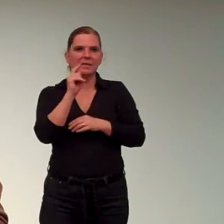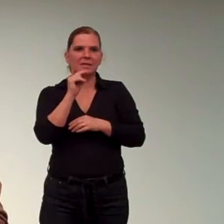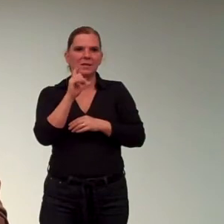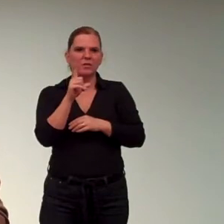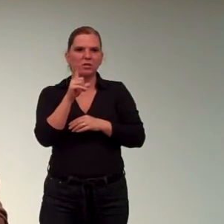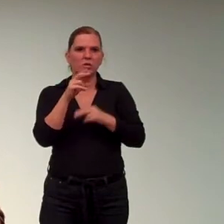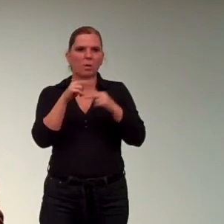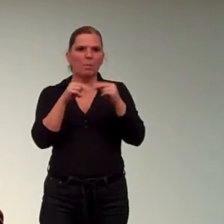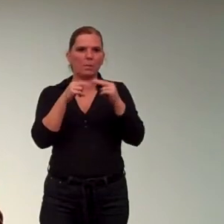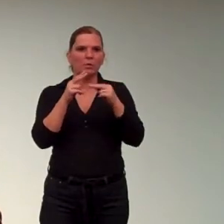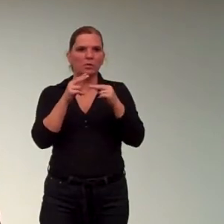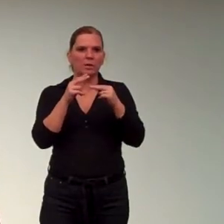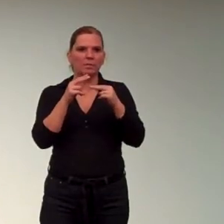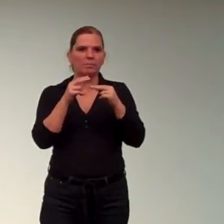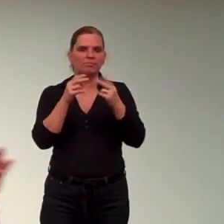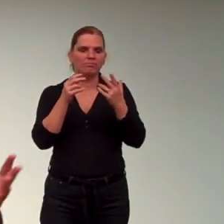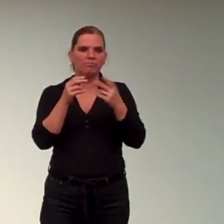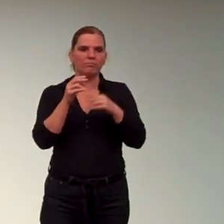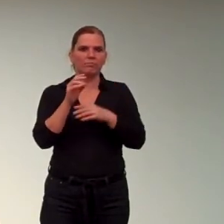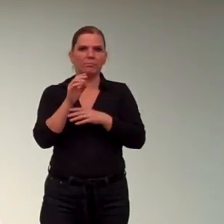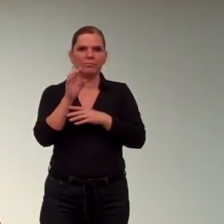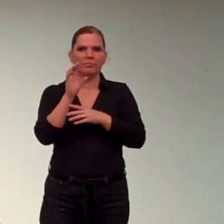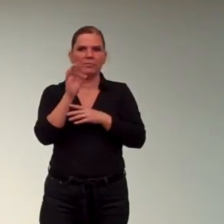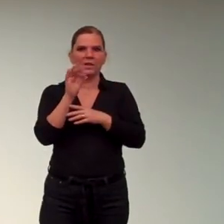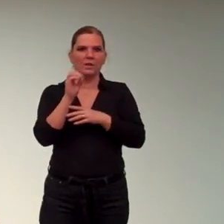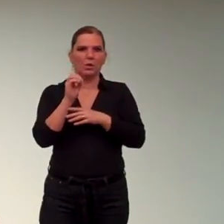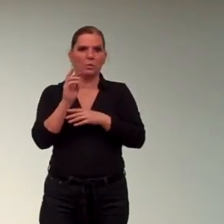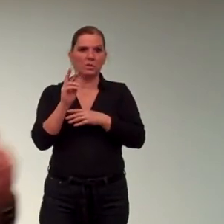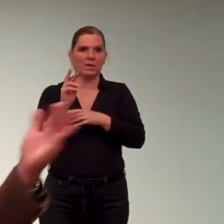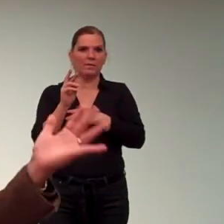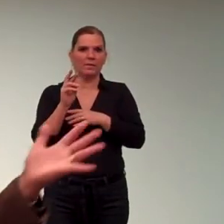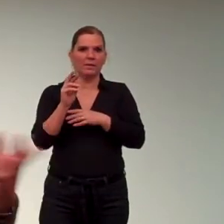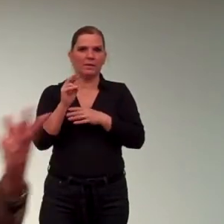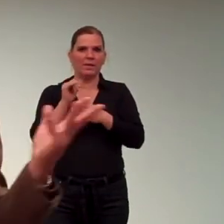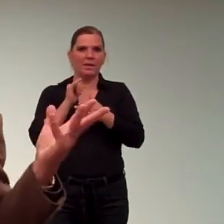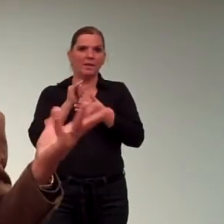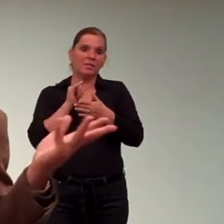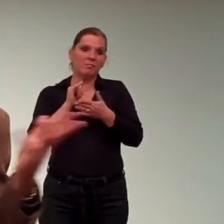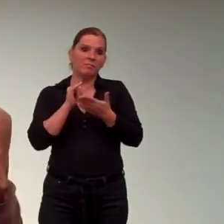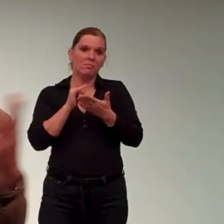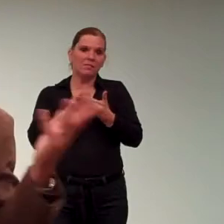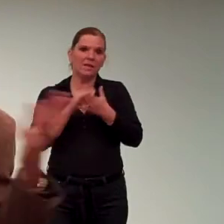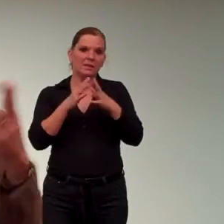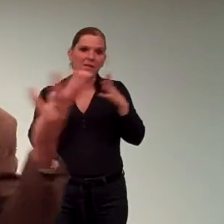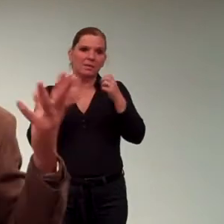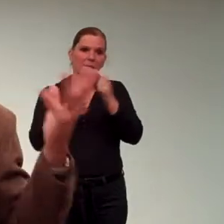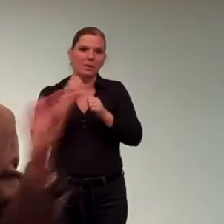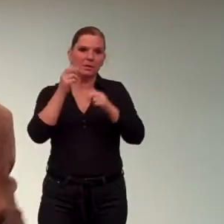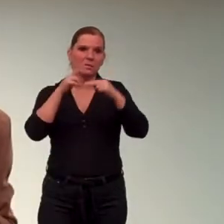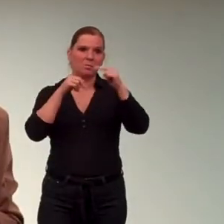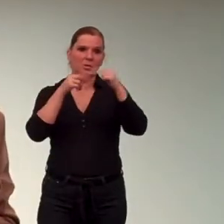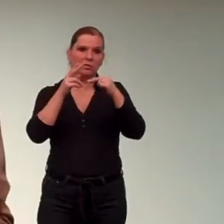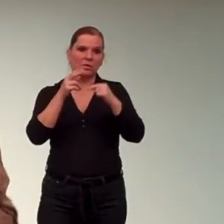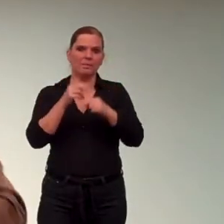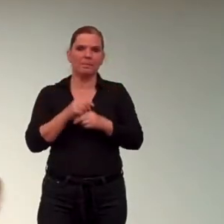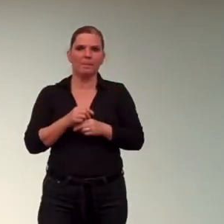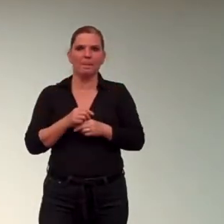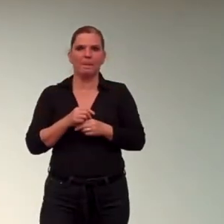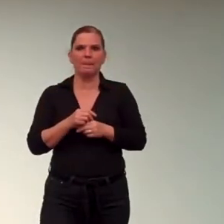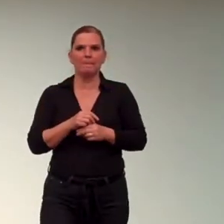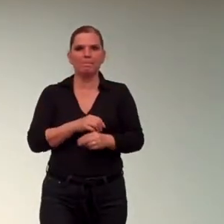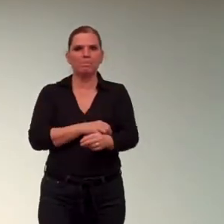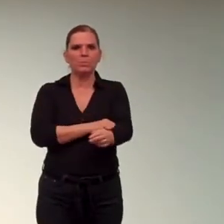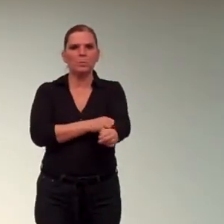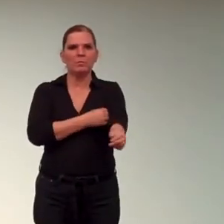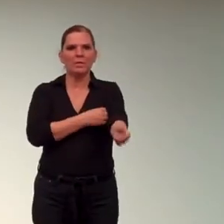building. It was built in 1907. It was 10 stories high. And that's, you know, that's in itself, I thought that was keen.